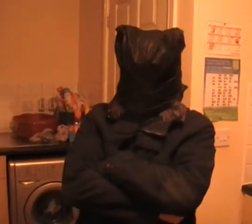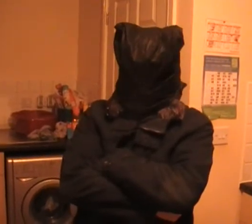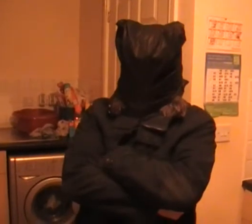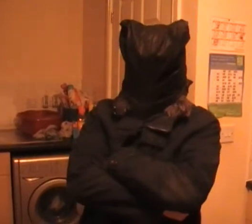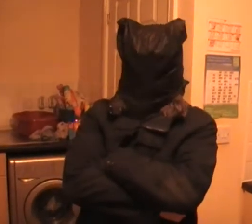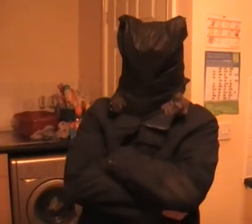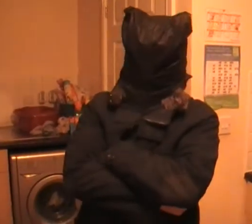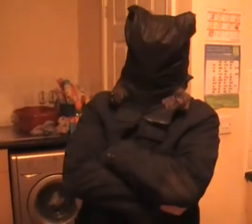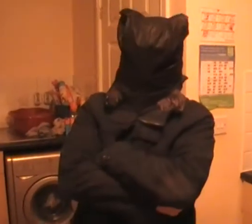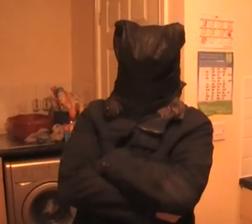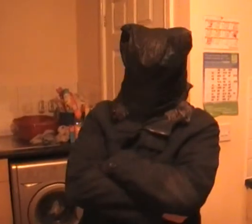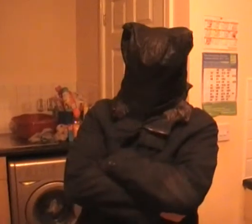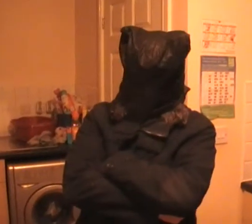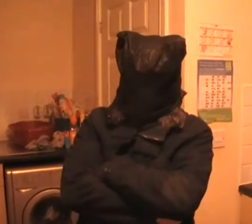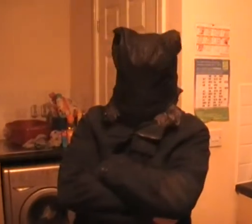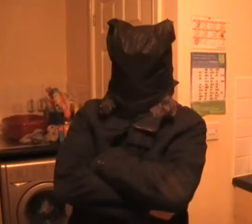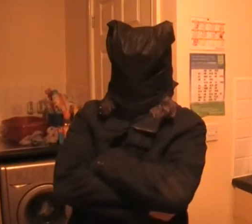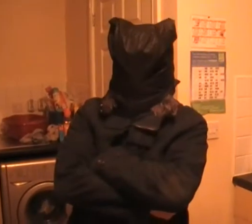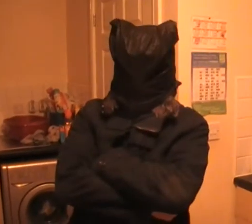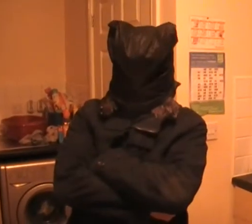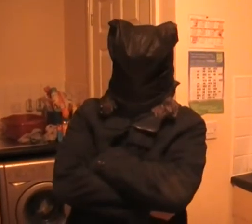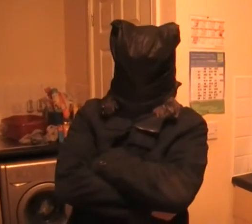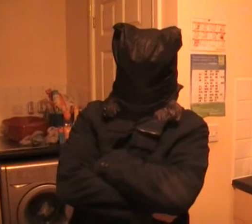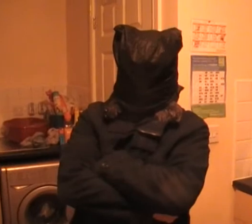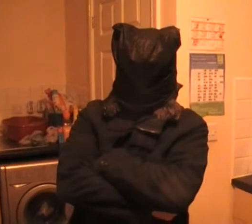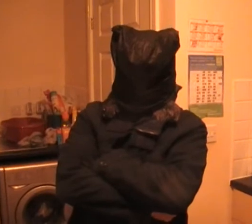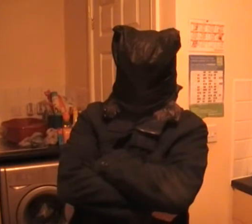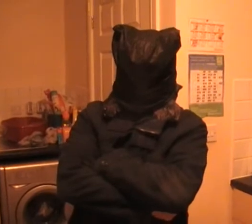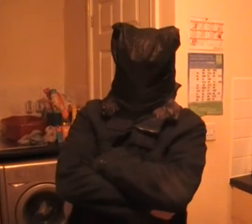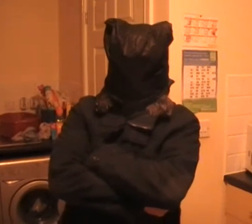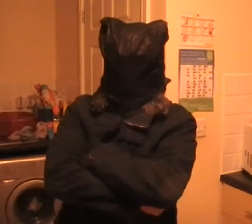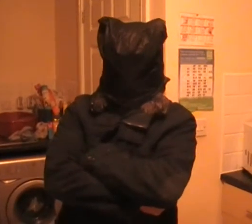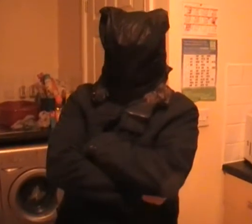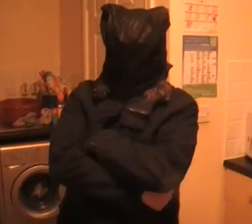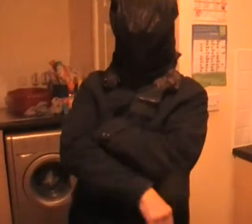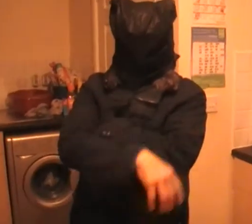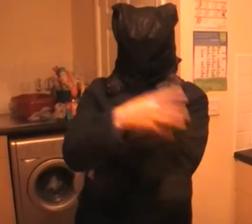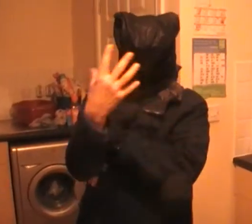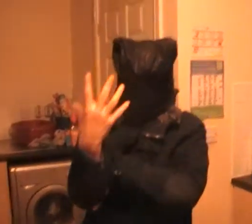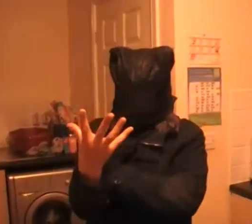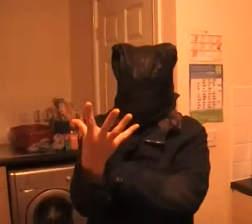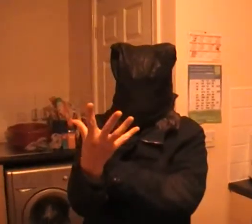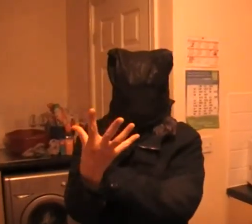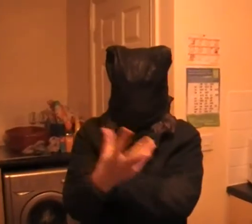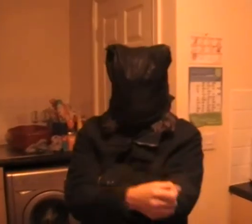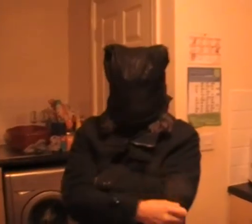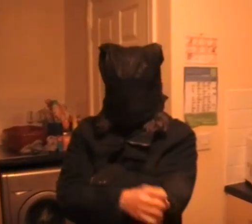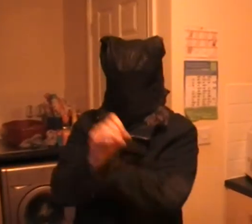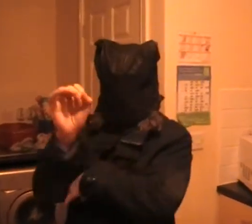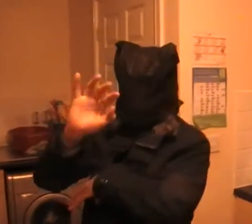Neil Armstrong, is winking at us in the winter skies. And, you know, you